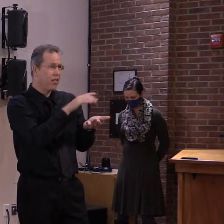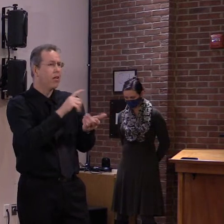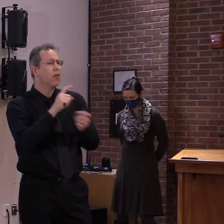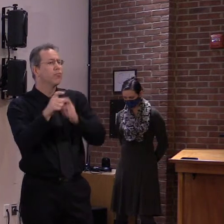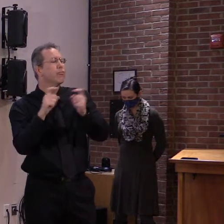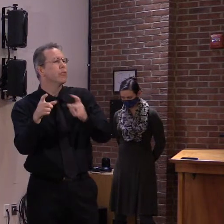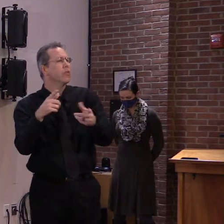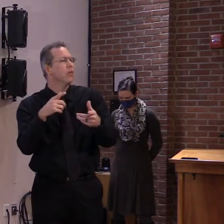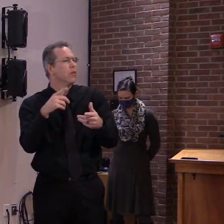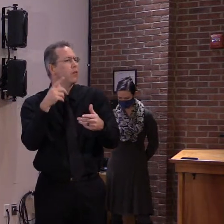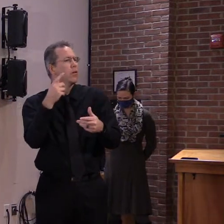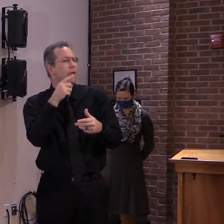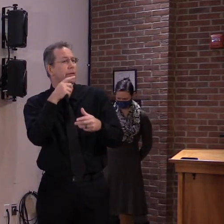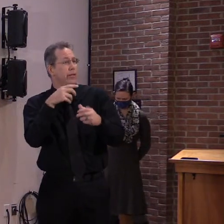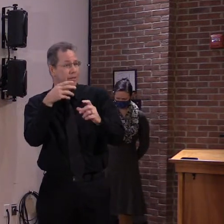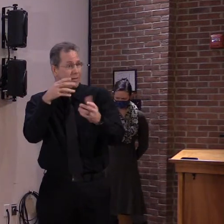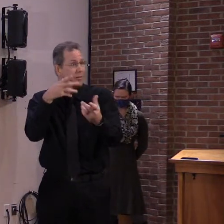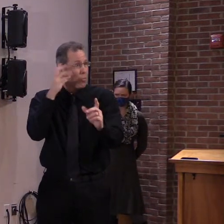non-double-blinded